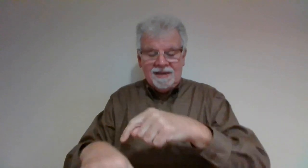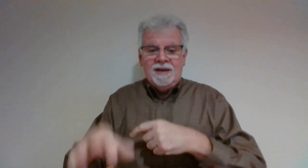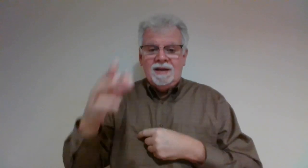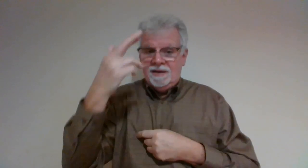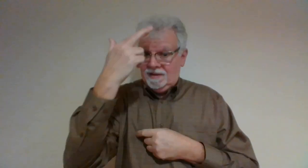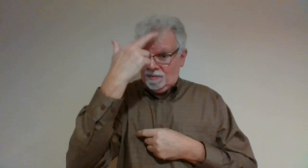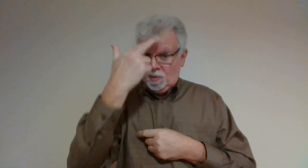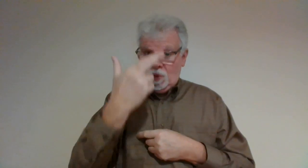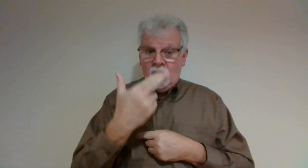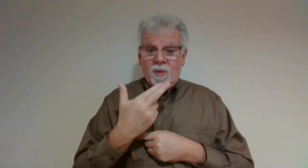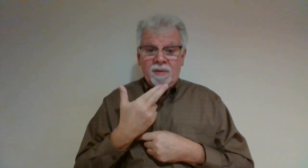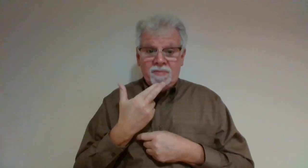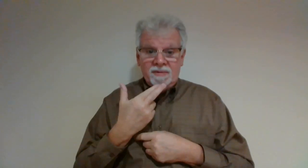To the Romans.